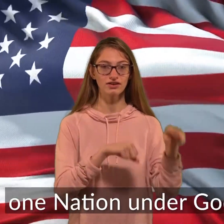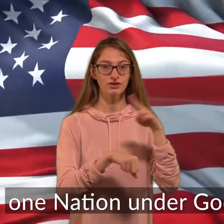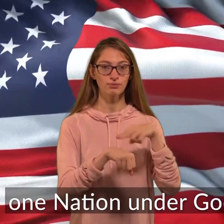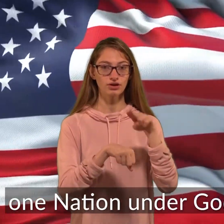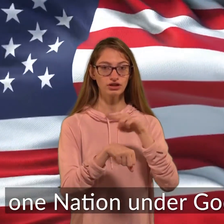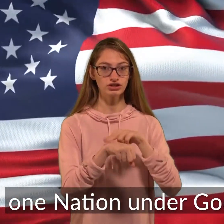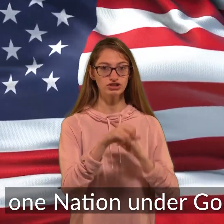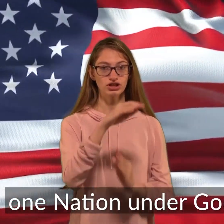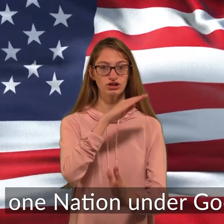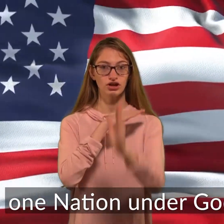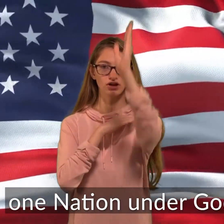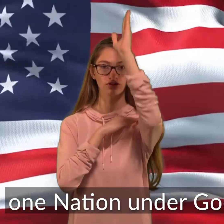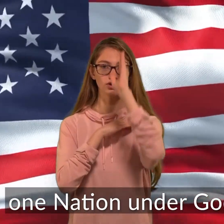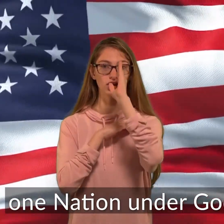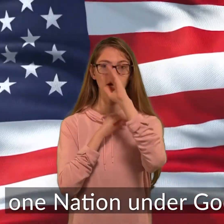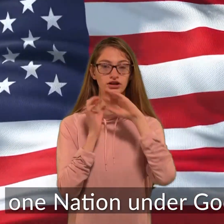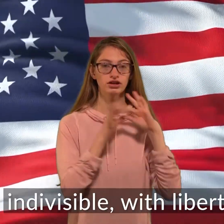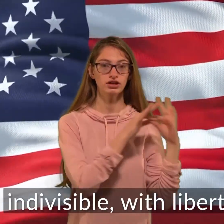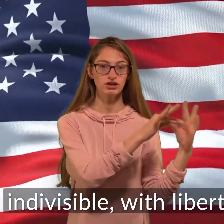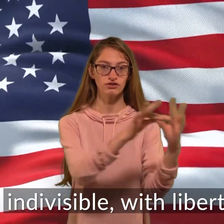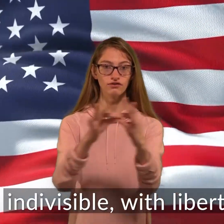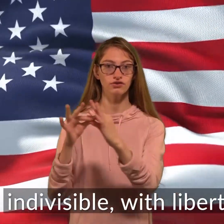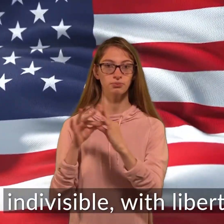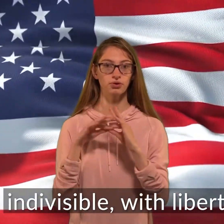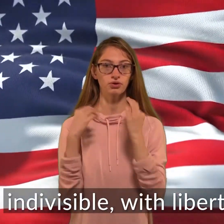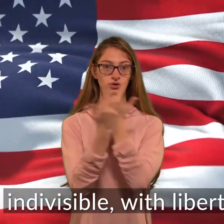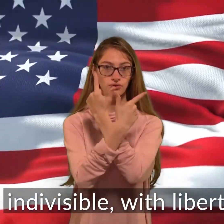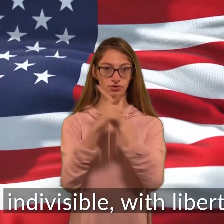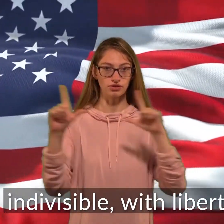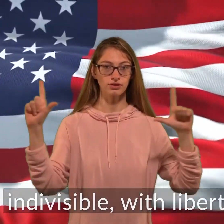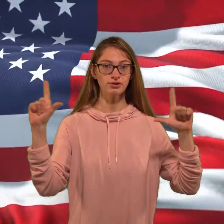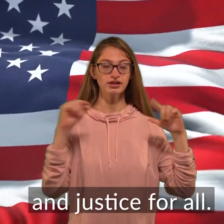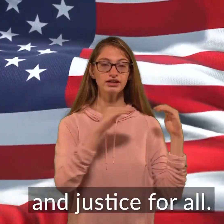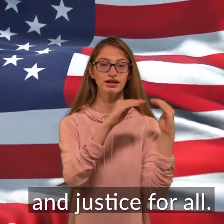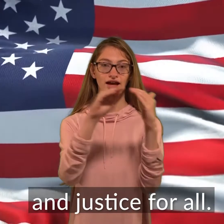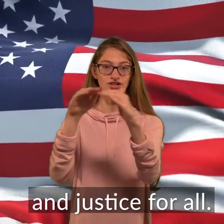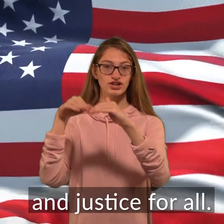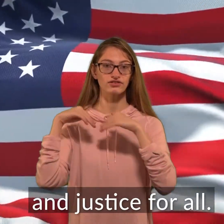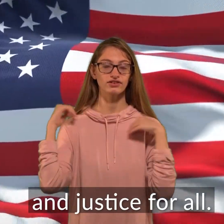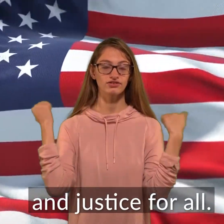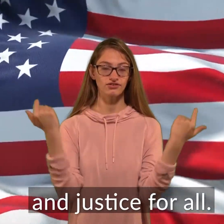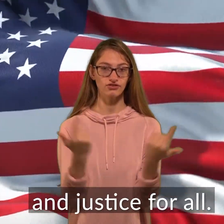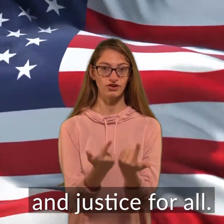one nation, under God, indivisible, with liberty and justice for all.